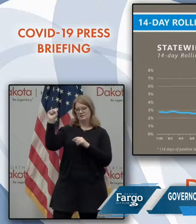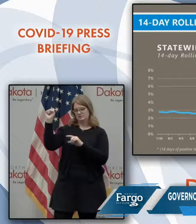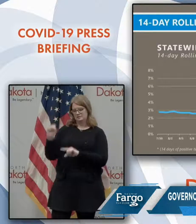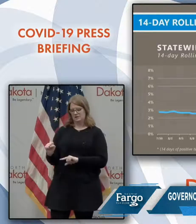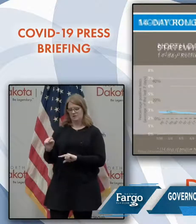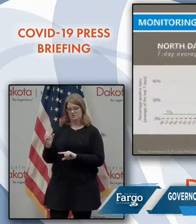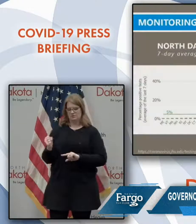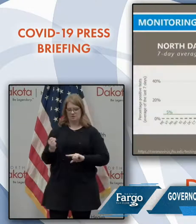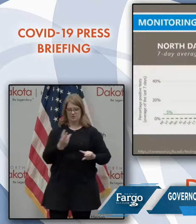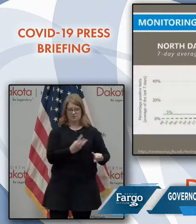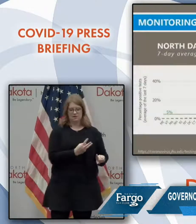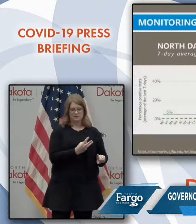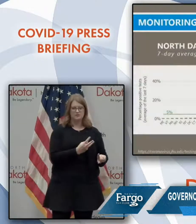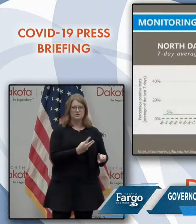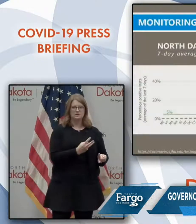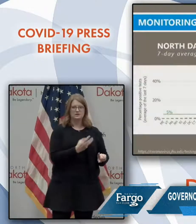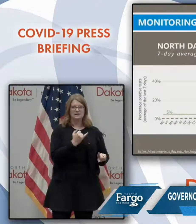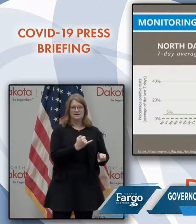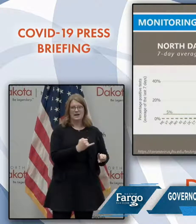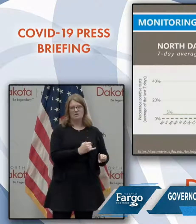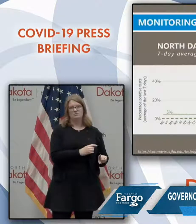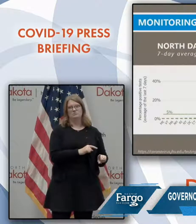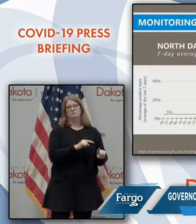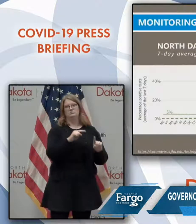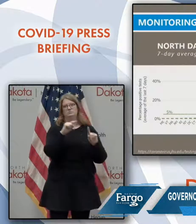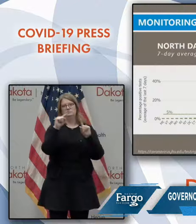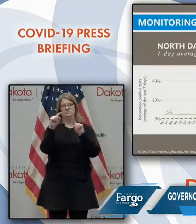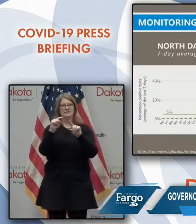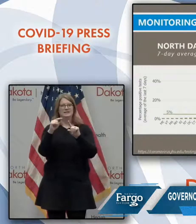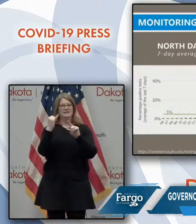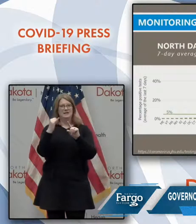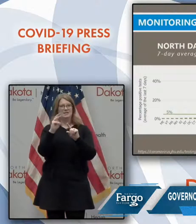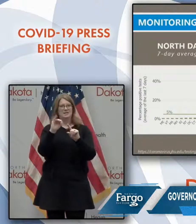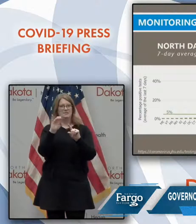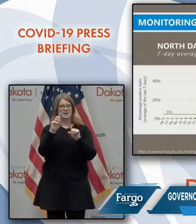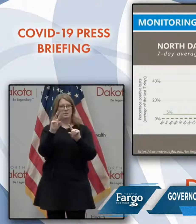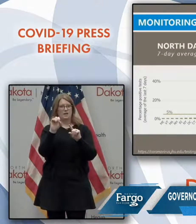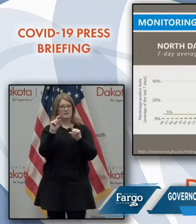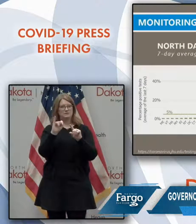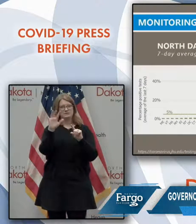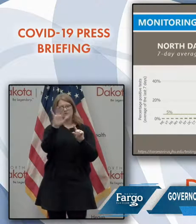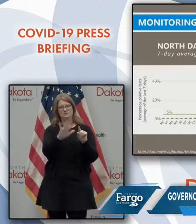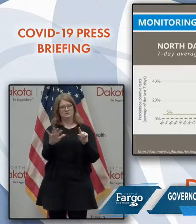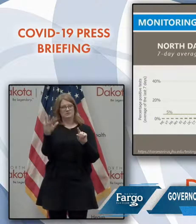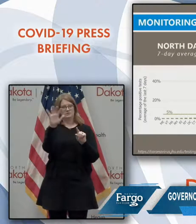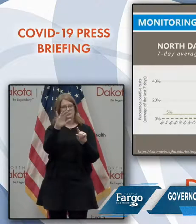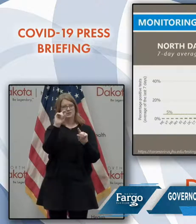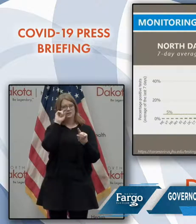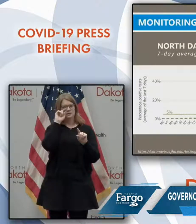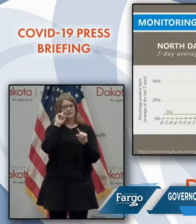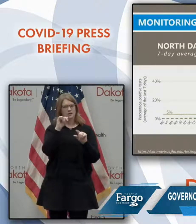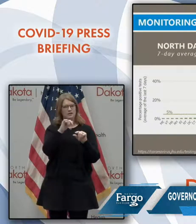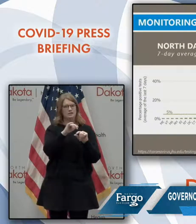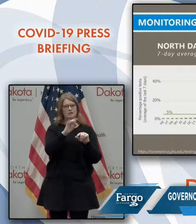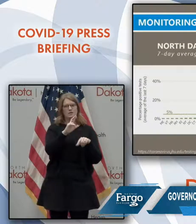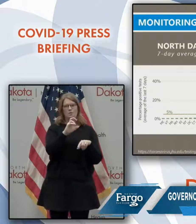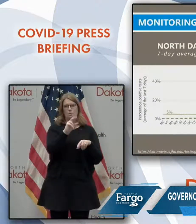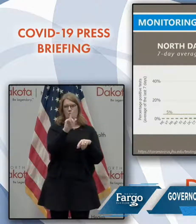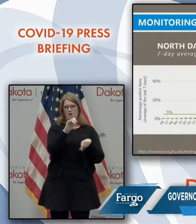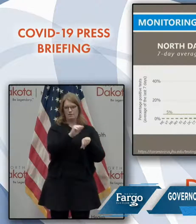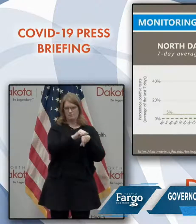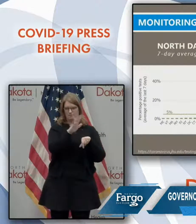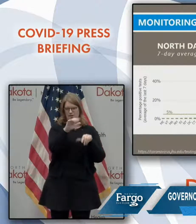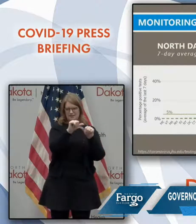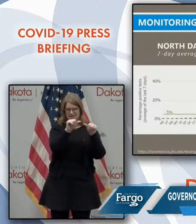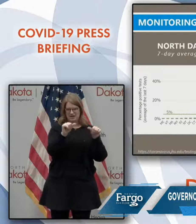to the Southwest, and now has come into the upper Midwest and in the upper Rocky Mountains area. And if we